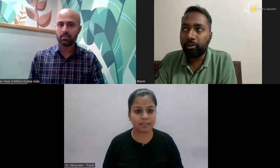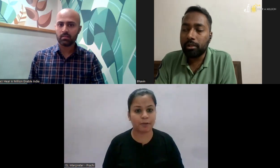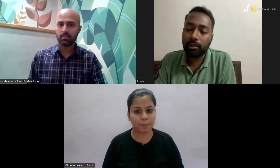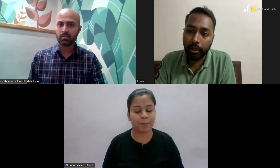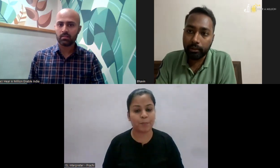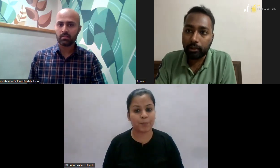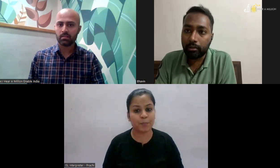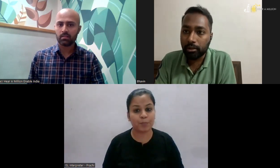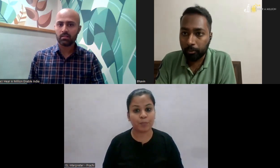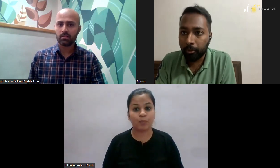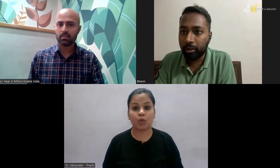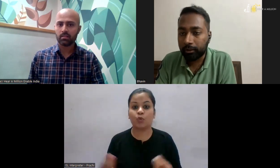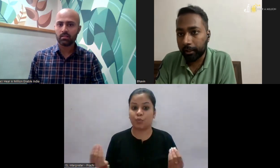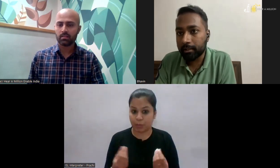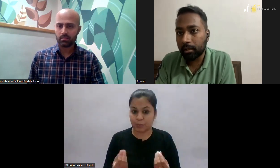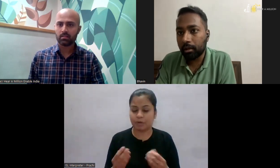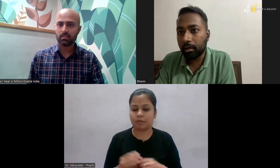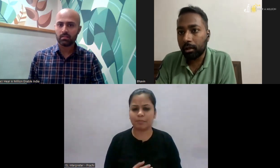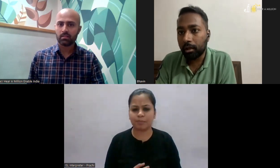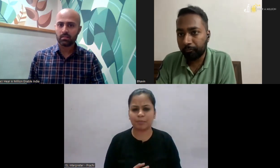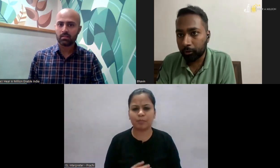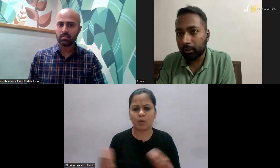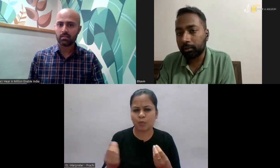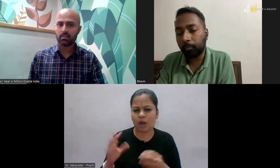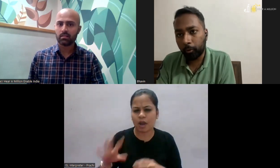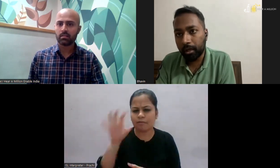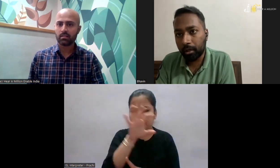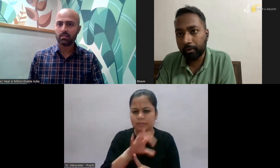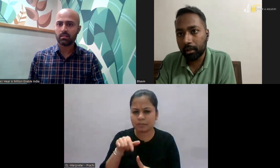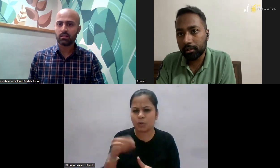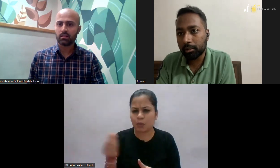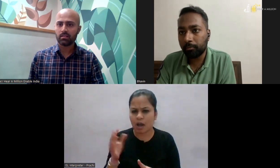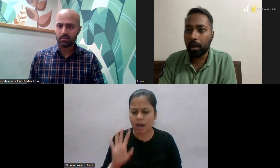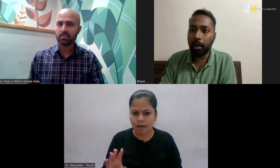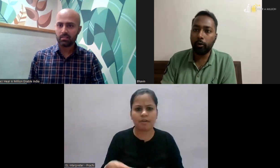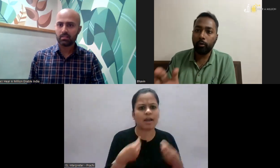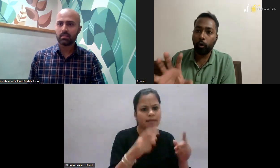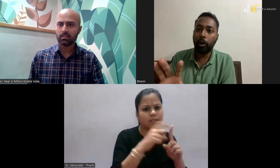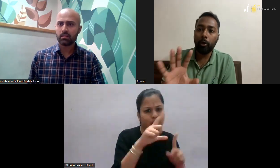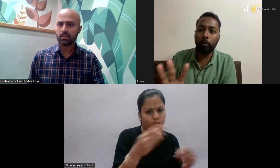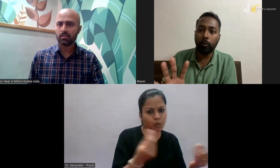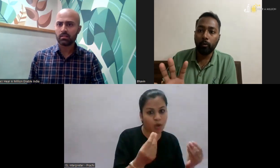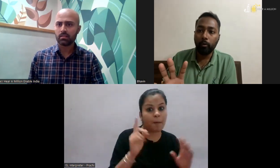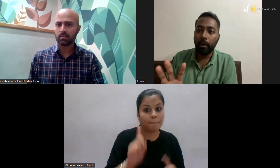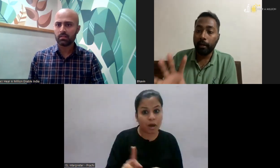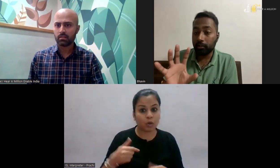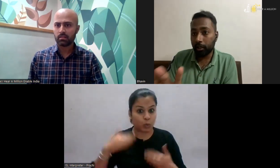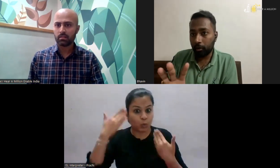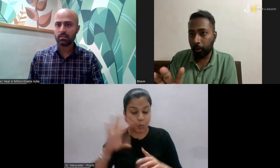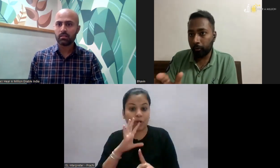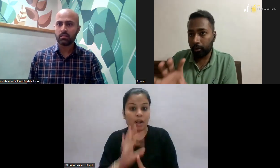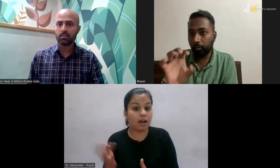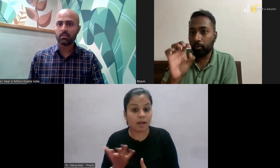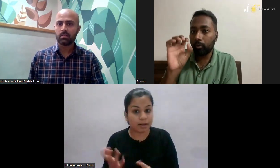Some Yes. of the state, some of the states, different states provide driving license, but don't know